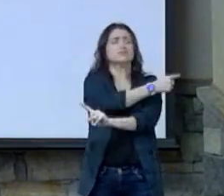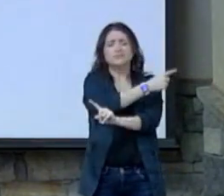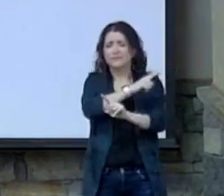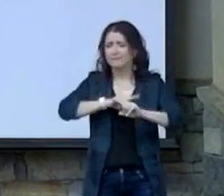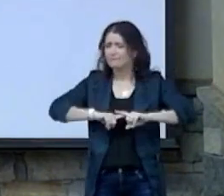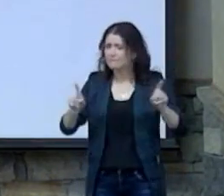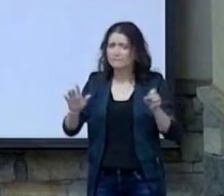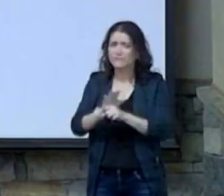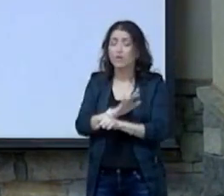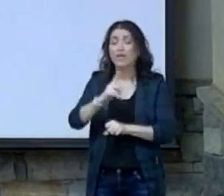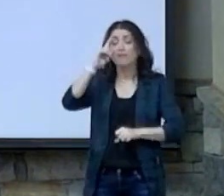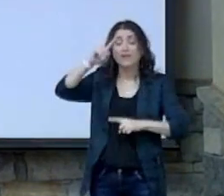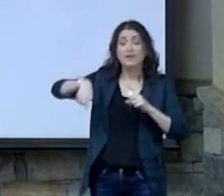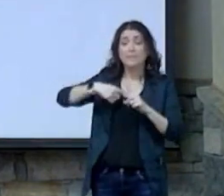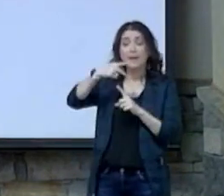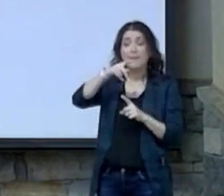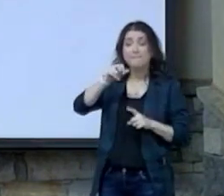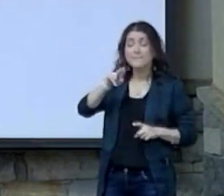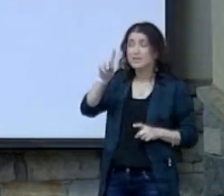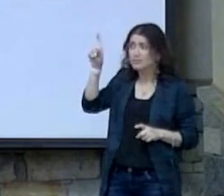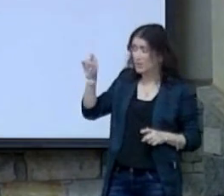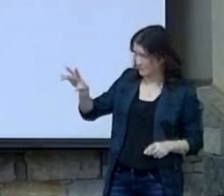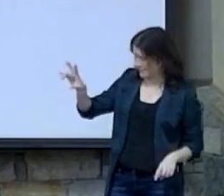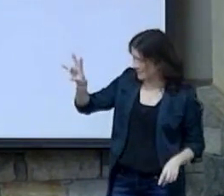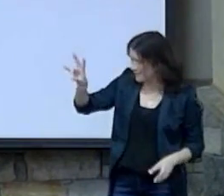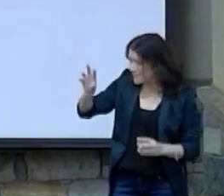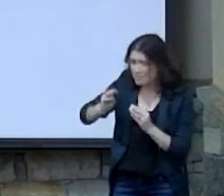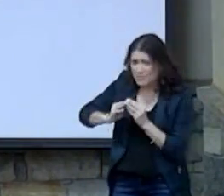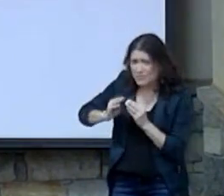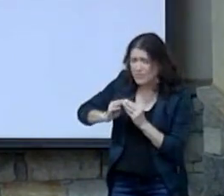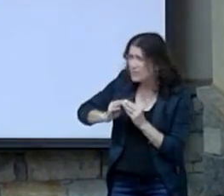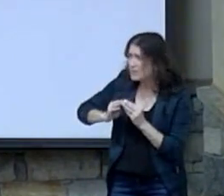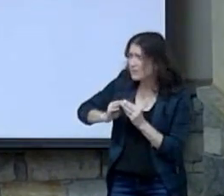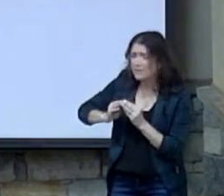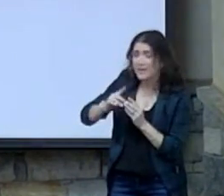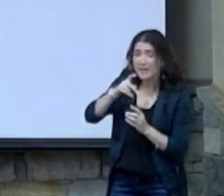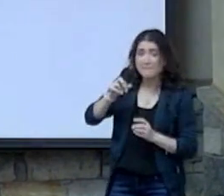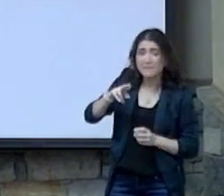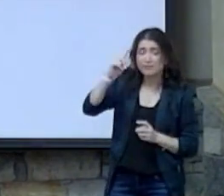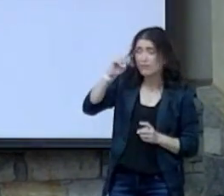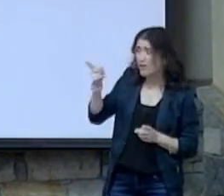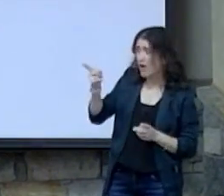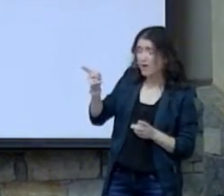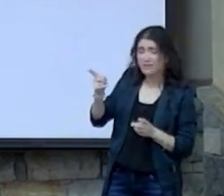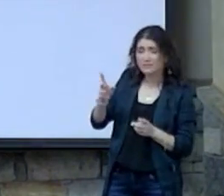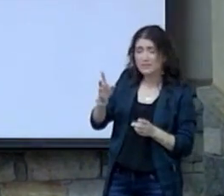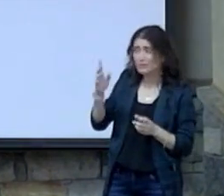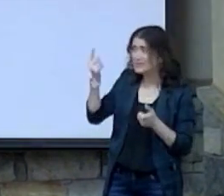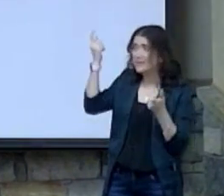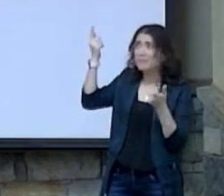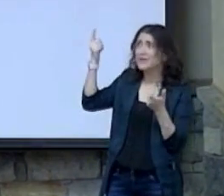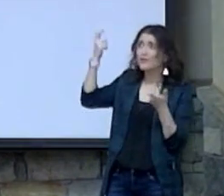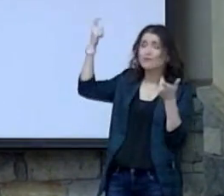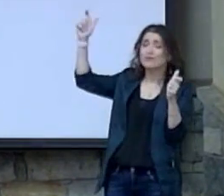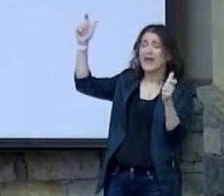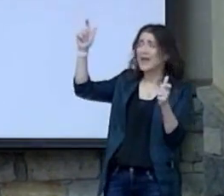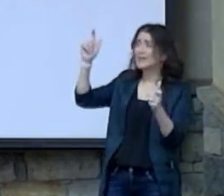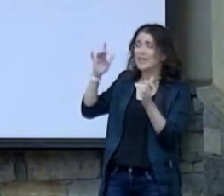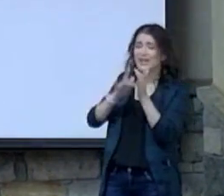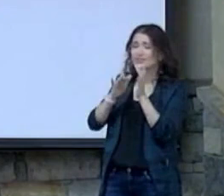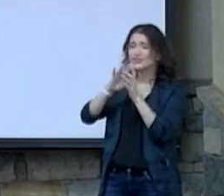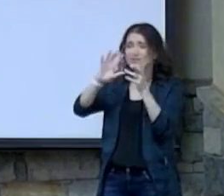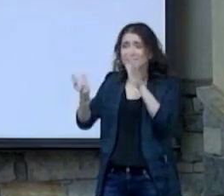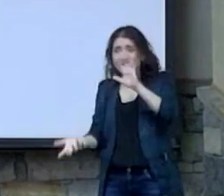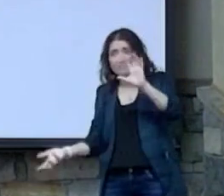Peter's question. How many times? 7, Lord? Peter thought he was doing something great. Jesus is going to take that. He's going to turn